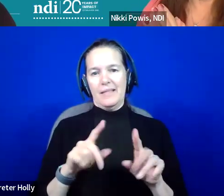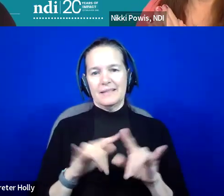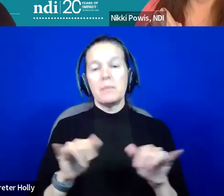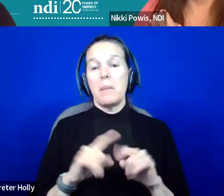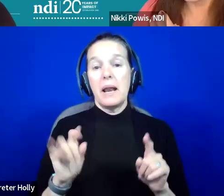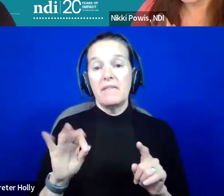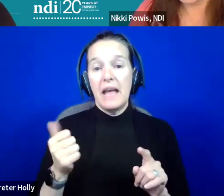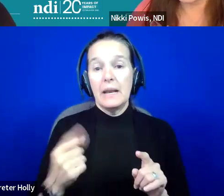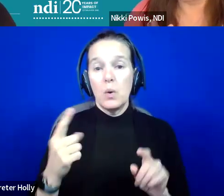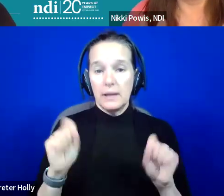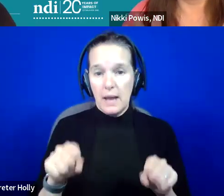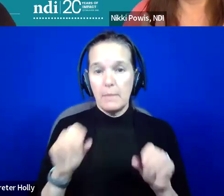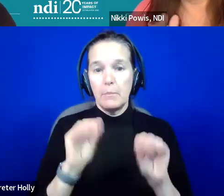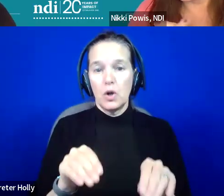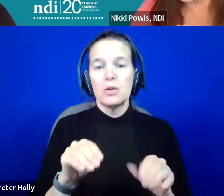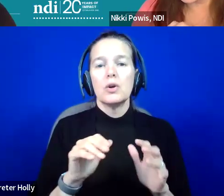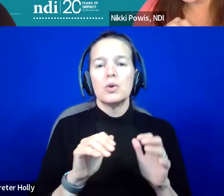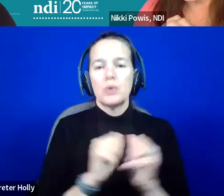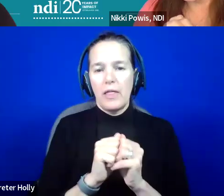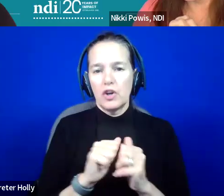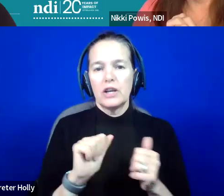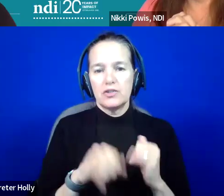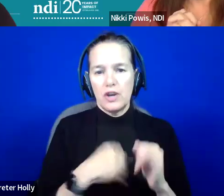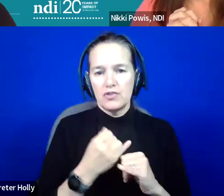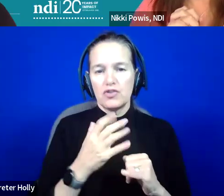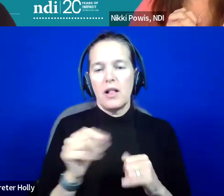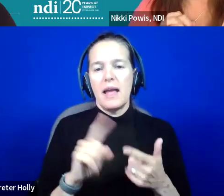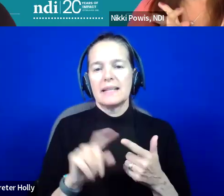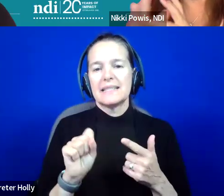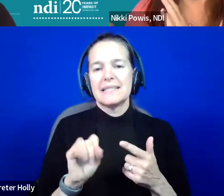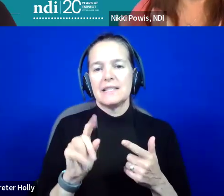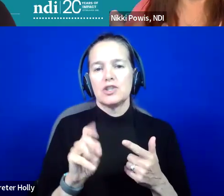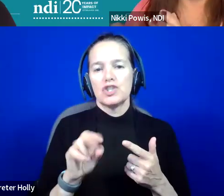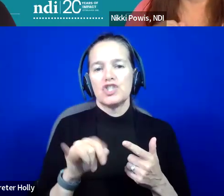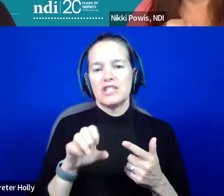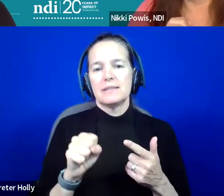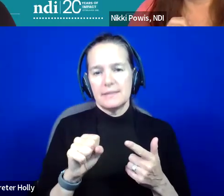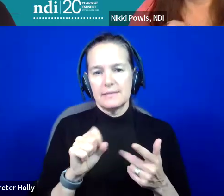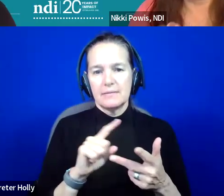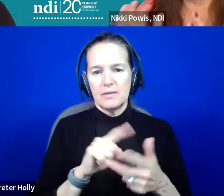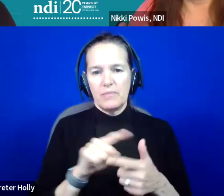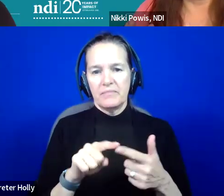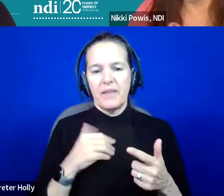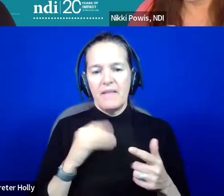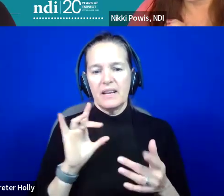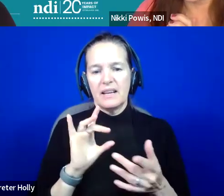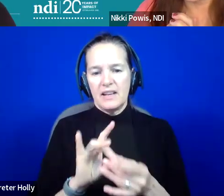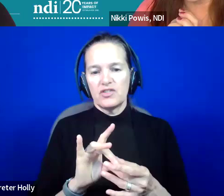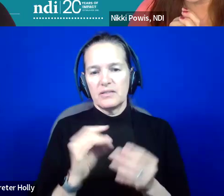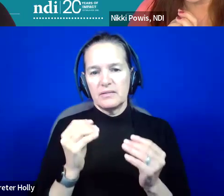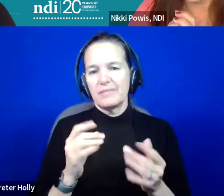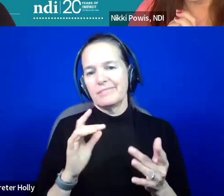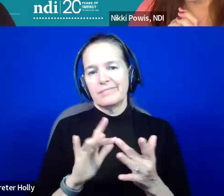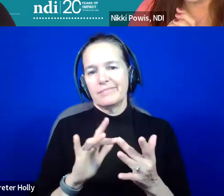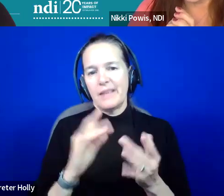in Together International and Synergies into there, so they've got that connection information and also